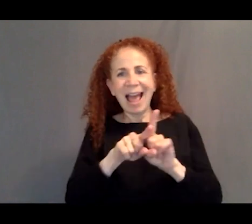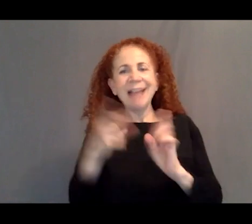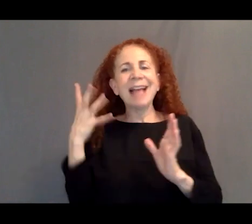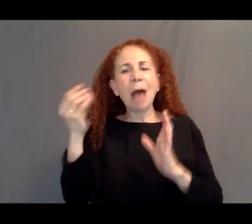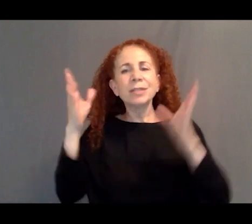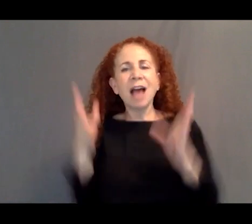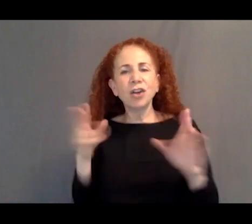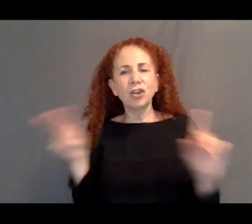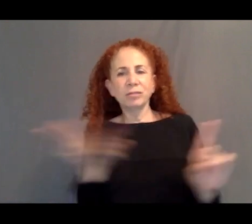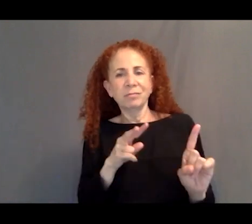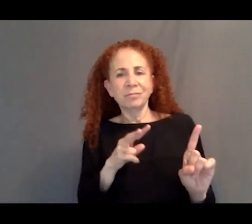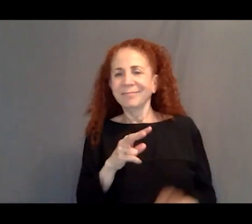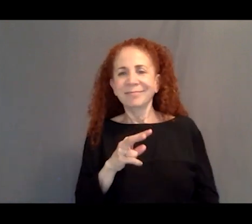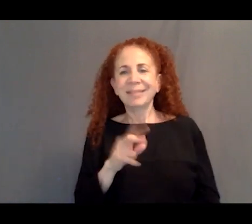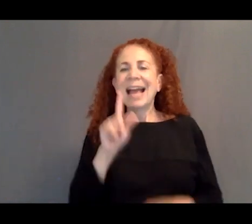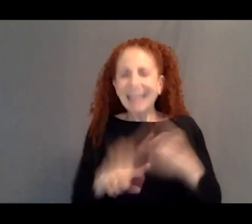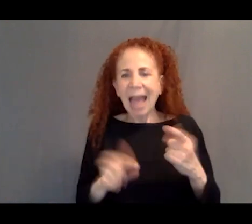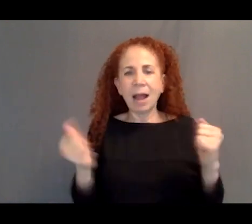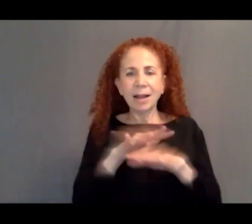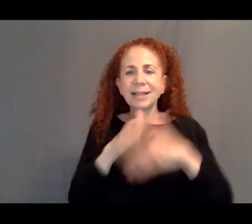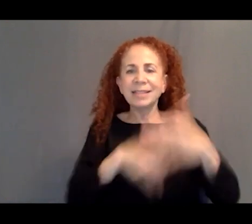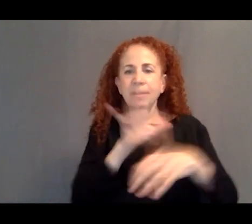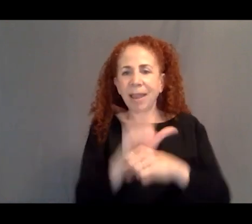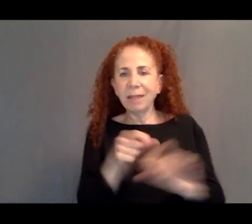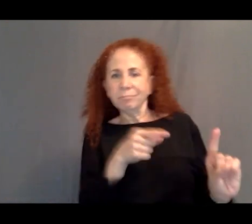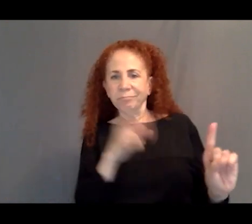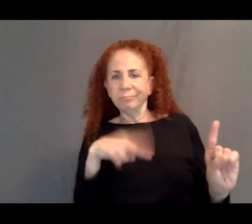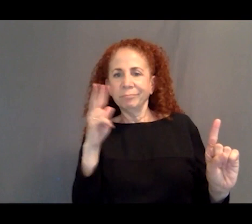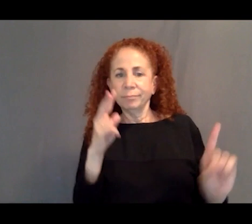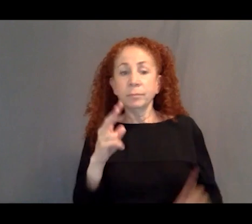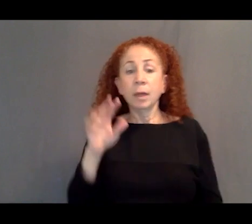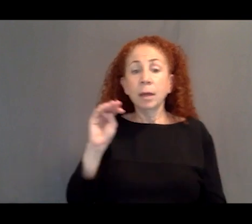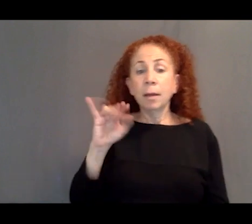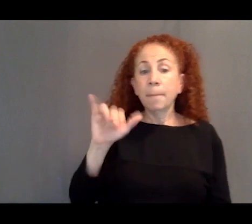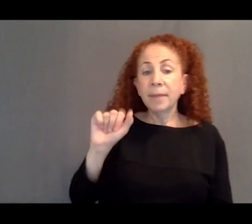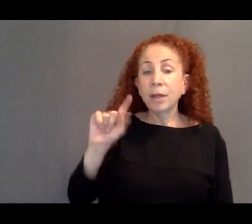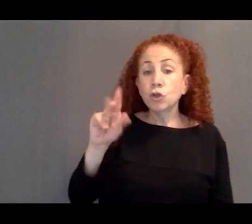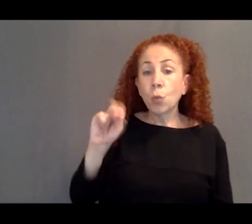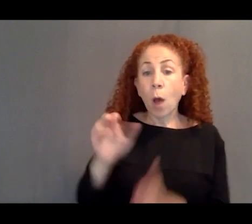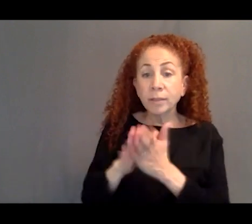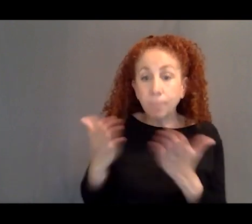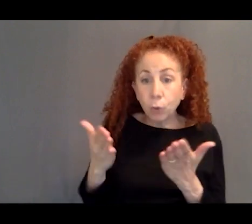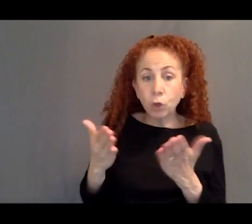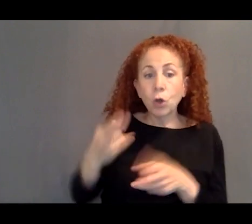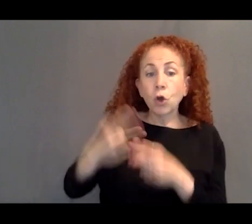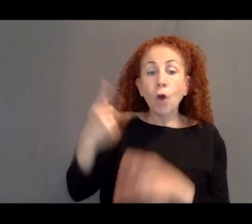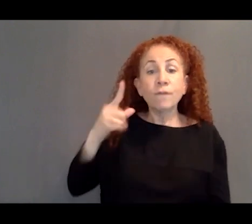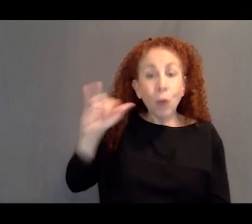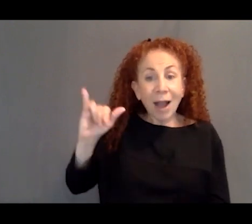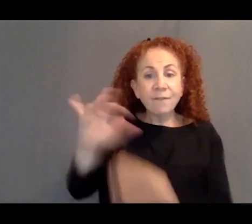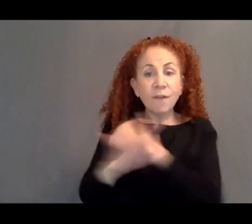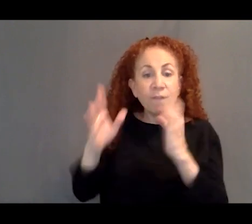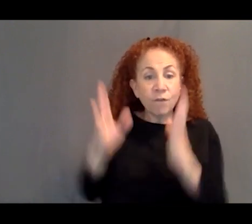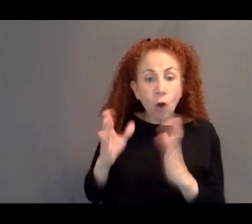outsiders, deemed not able to assimilate. In her book, Mia Chuan, in her book Forever Foreigners